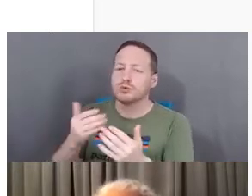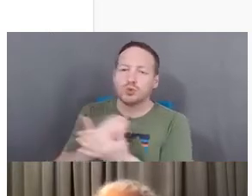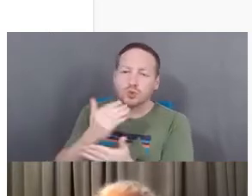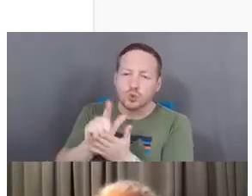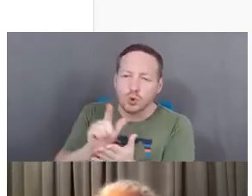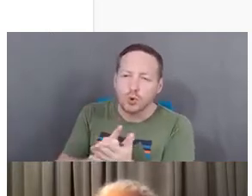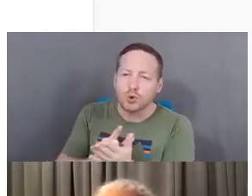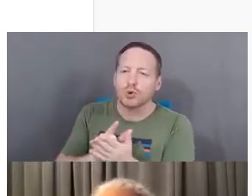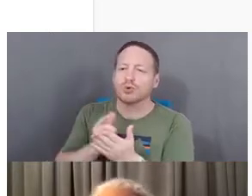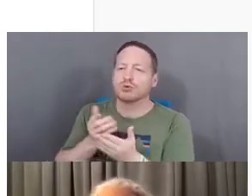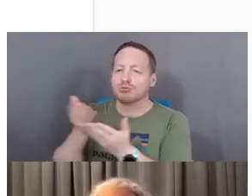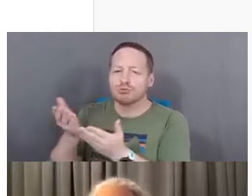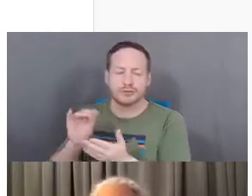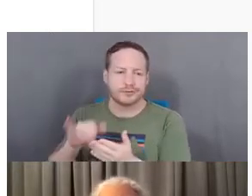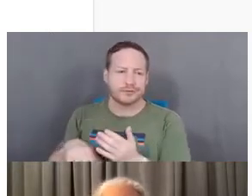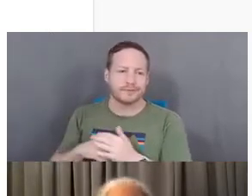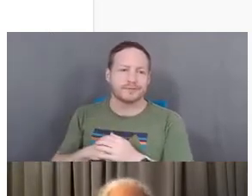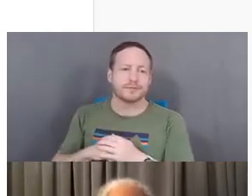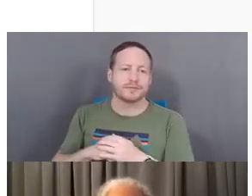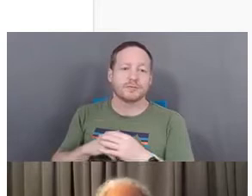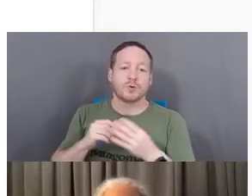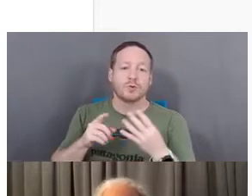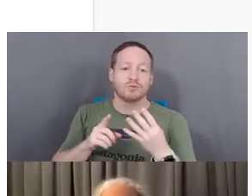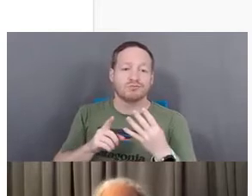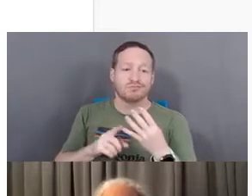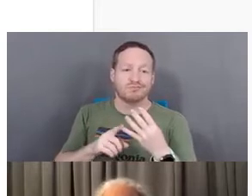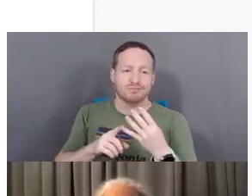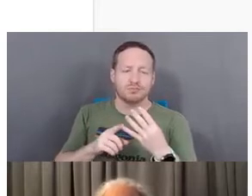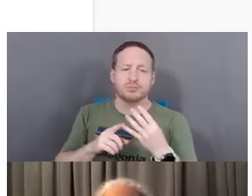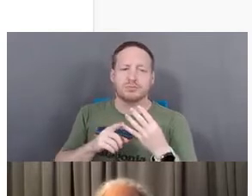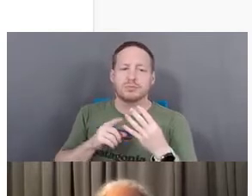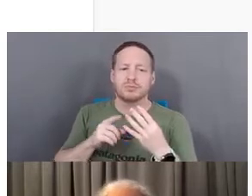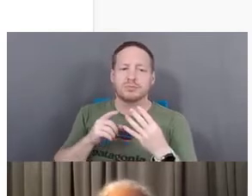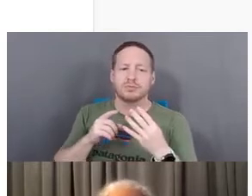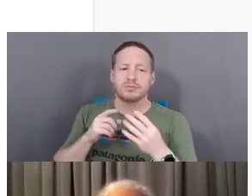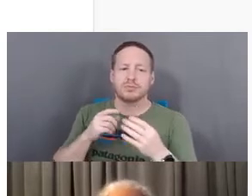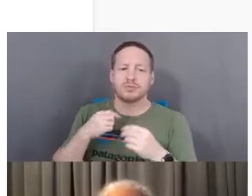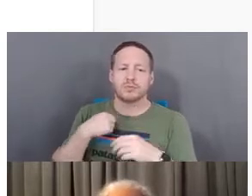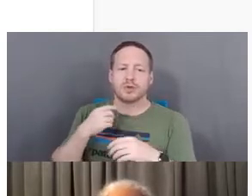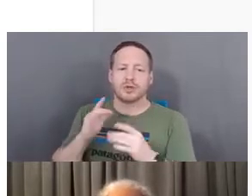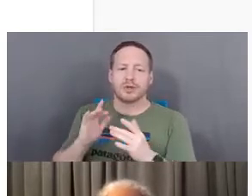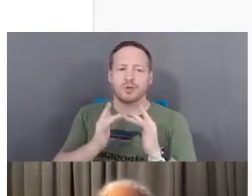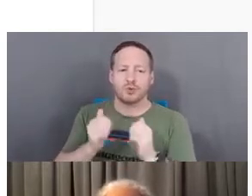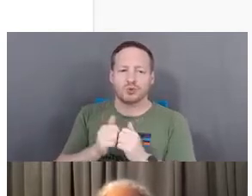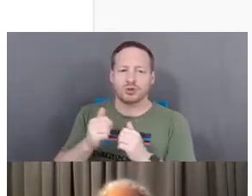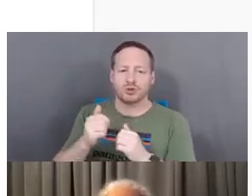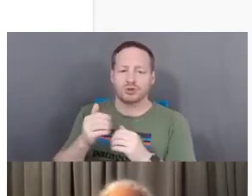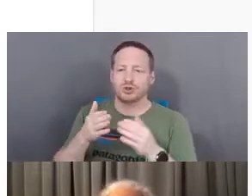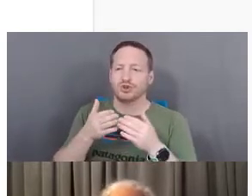legislature. When we put a bill forward to them that would